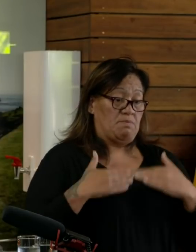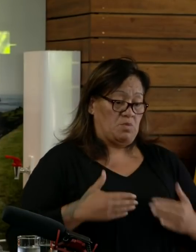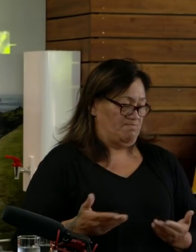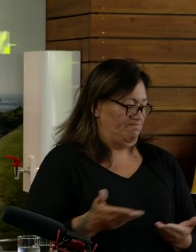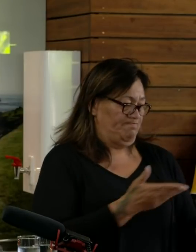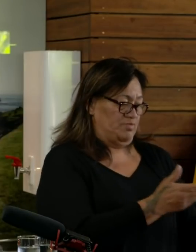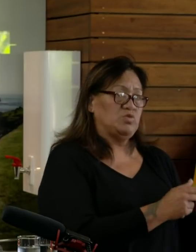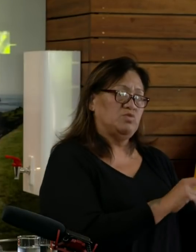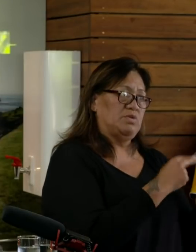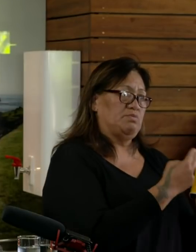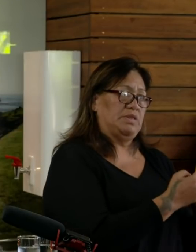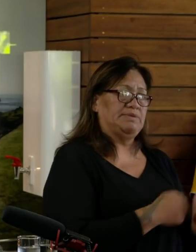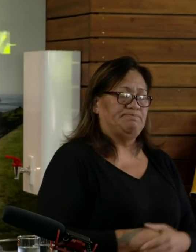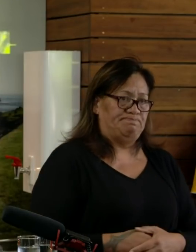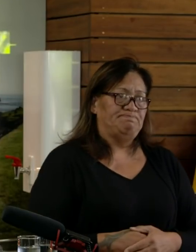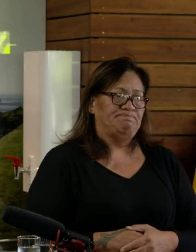loved ones.